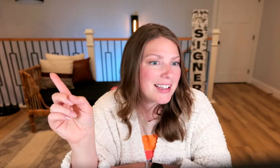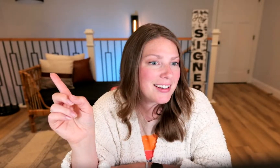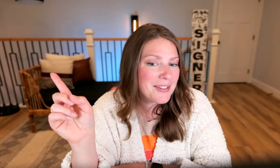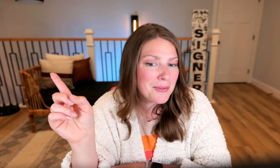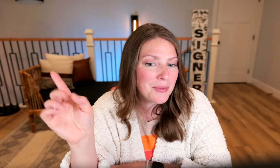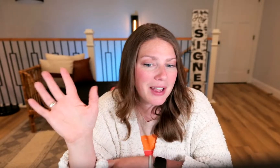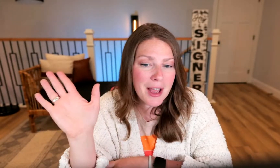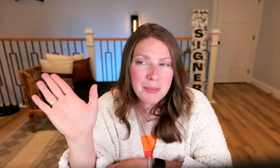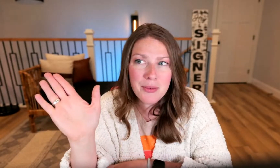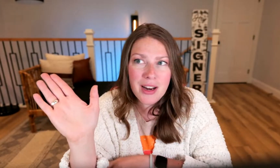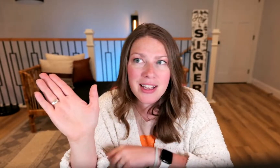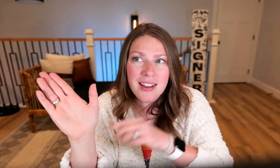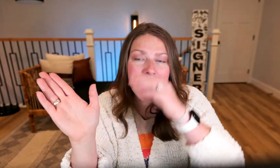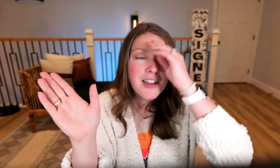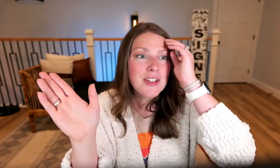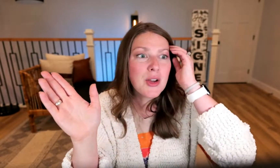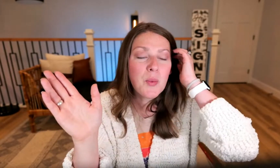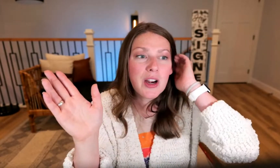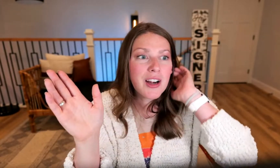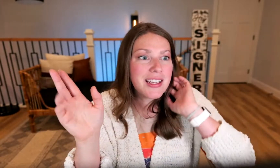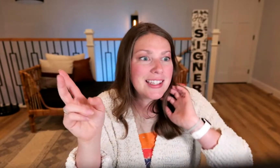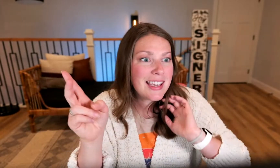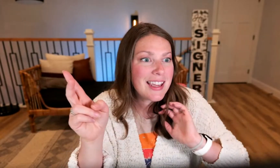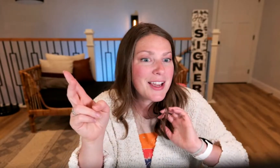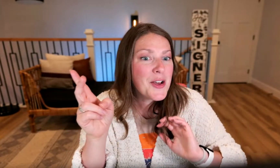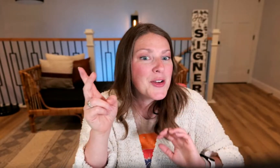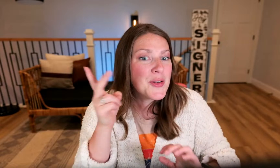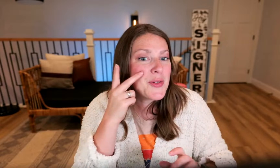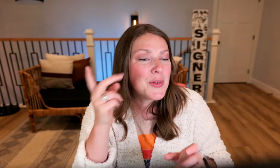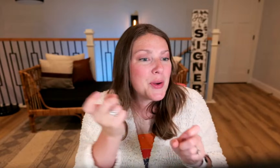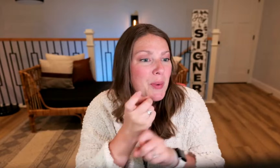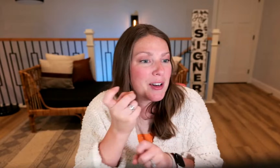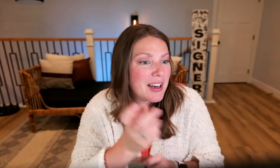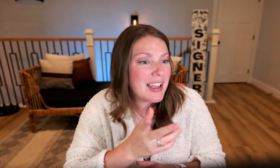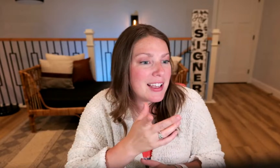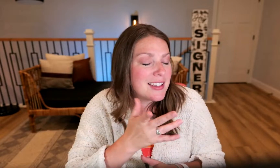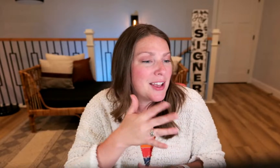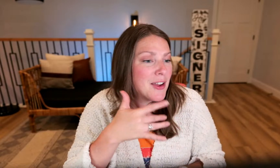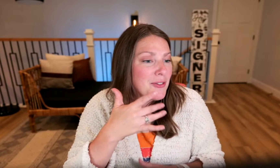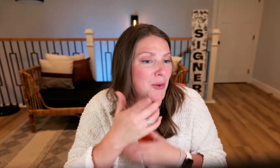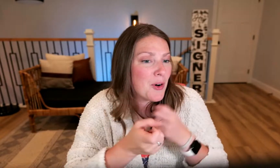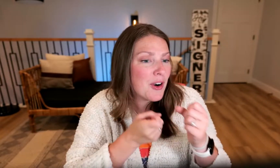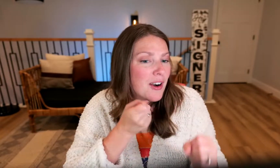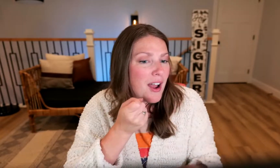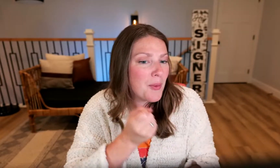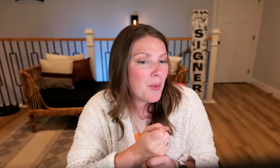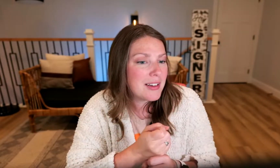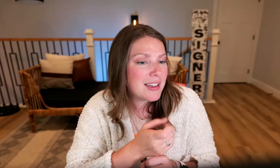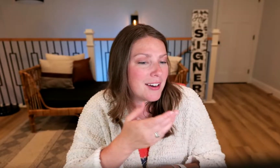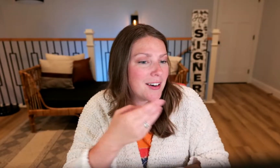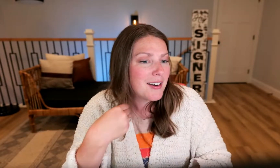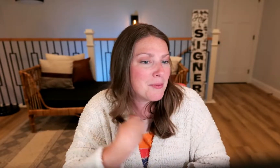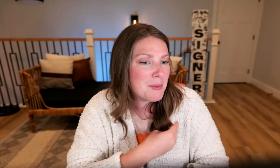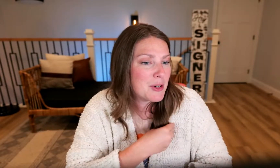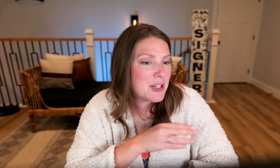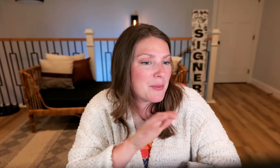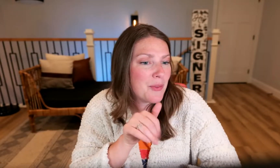it up and running, so we're gonna see who the winner is for a 1-year membership